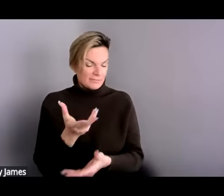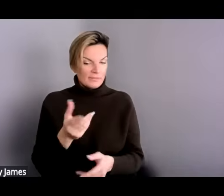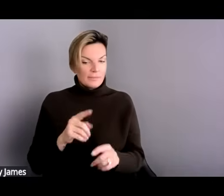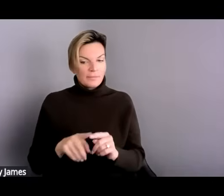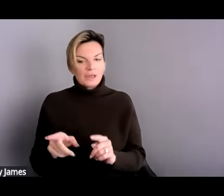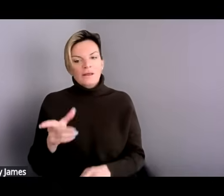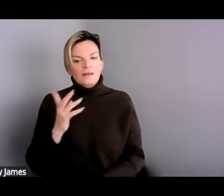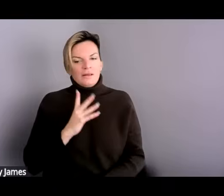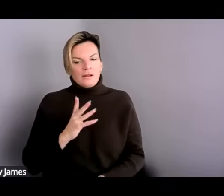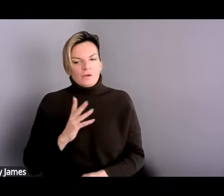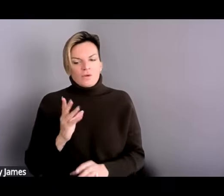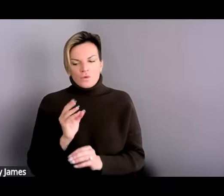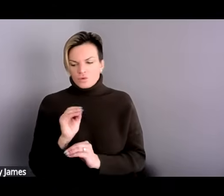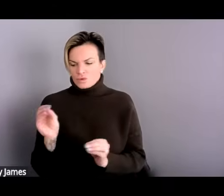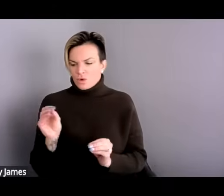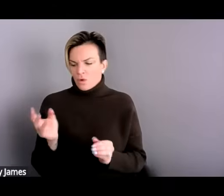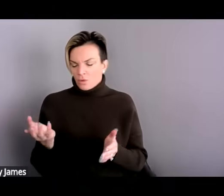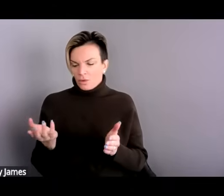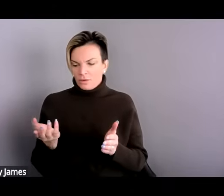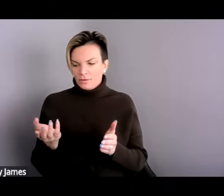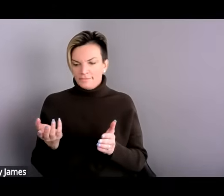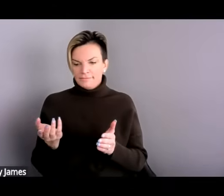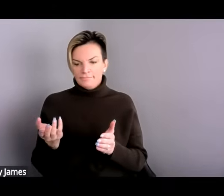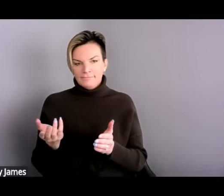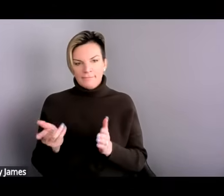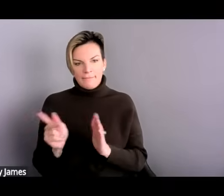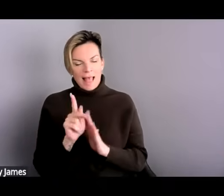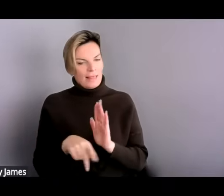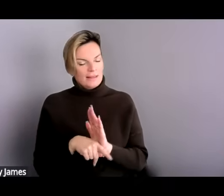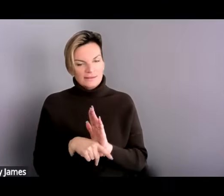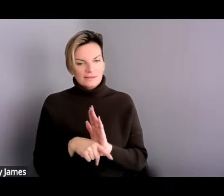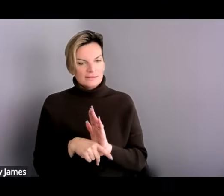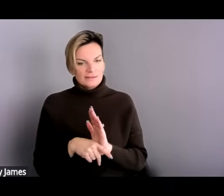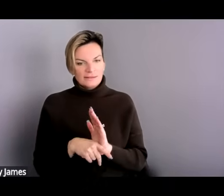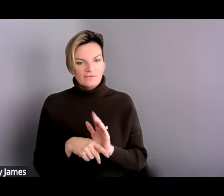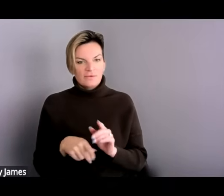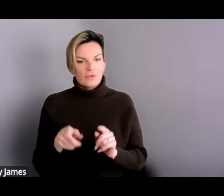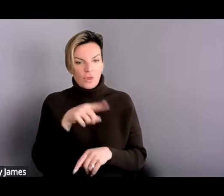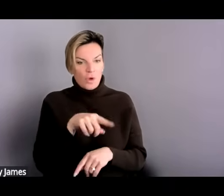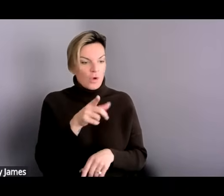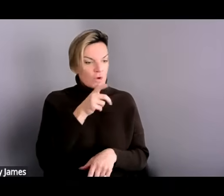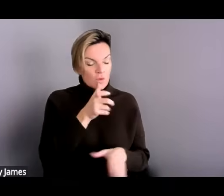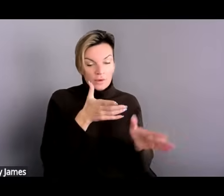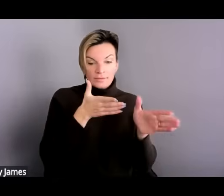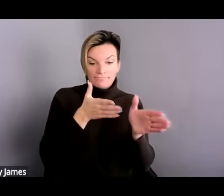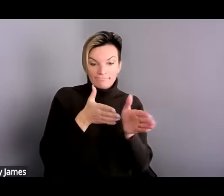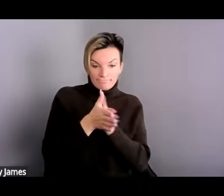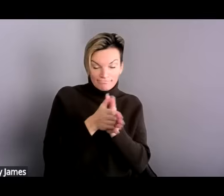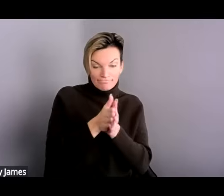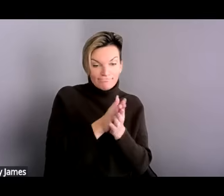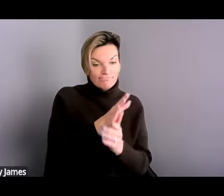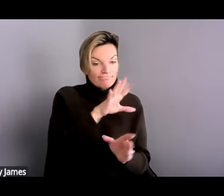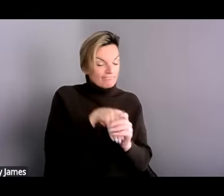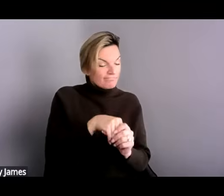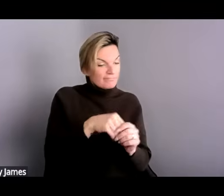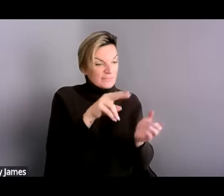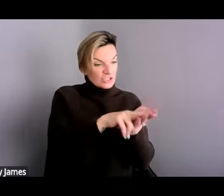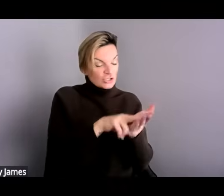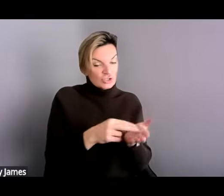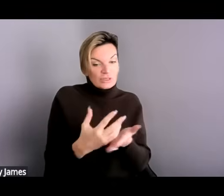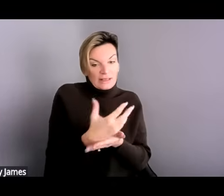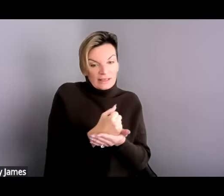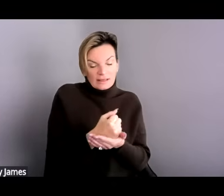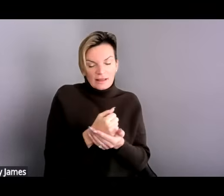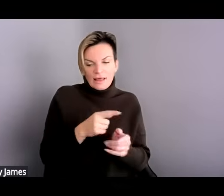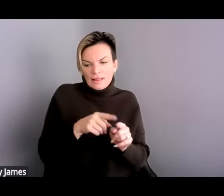to look to for both people who are getting involved in collecting signatures and also the board. And